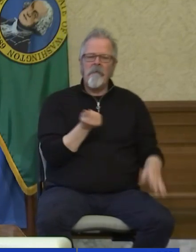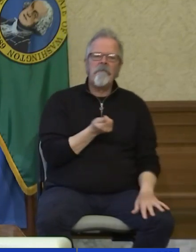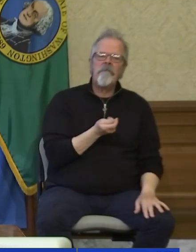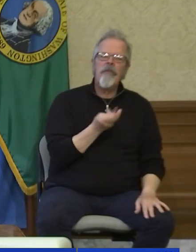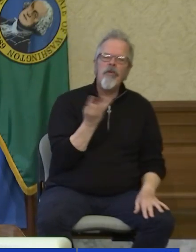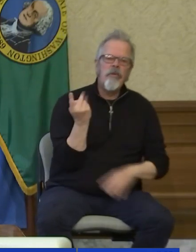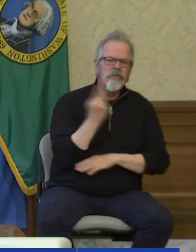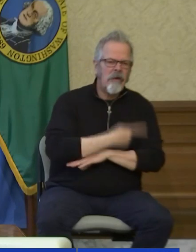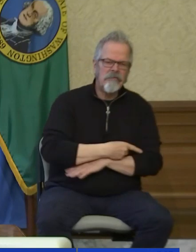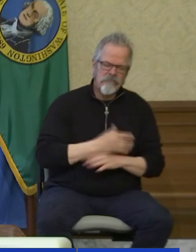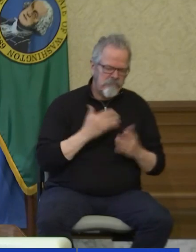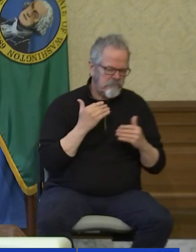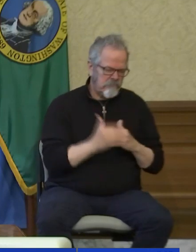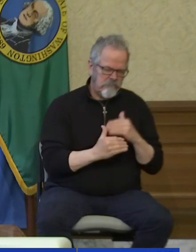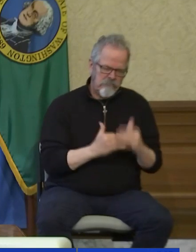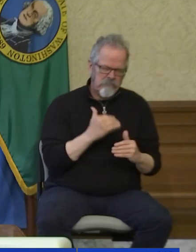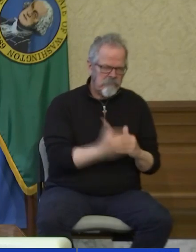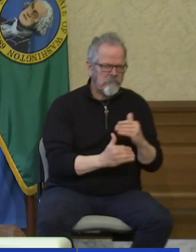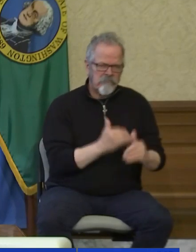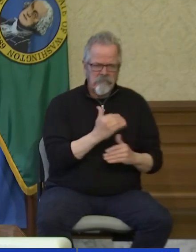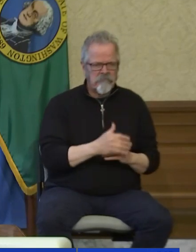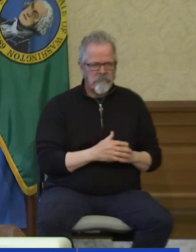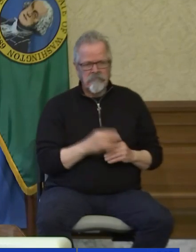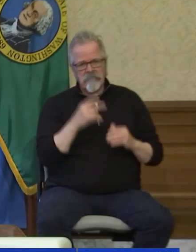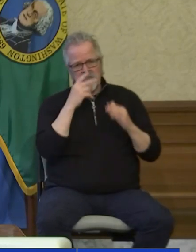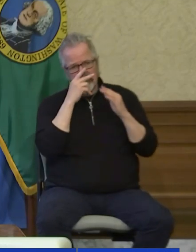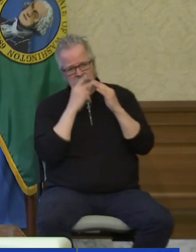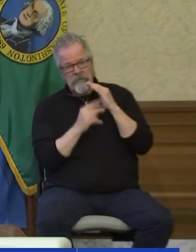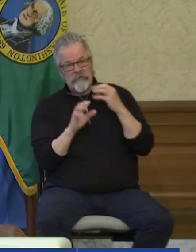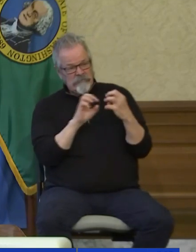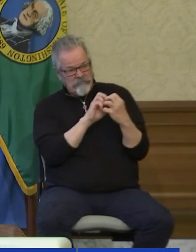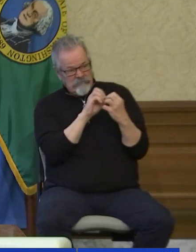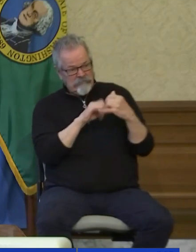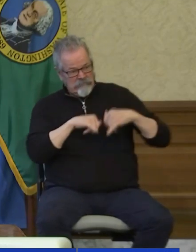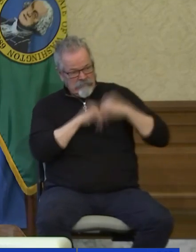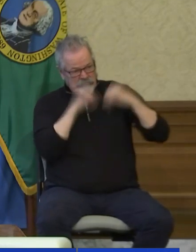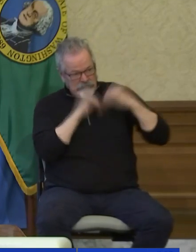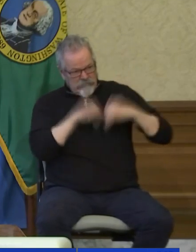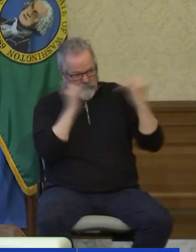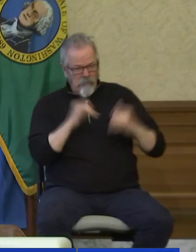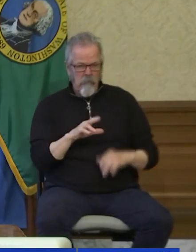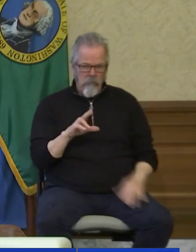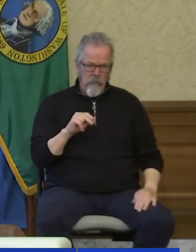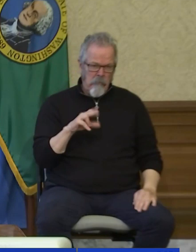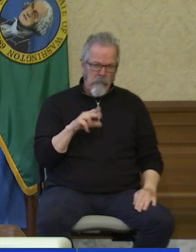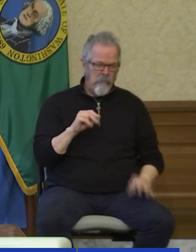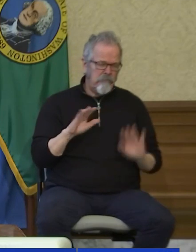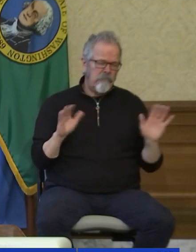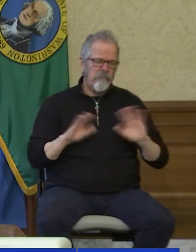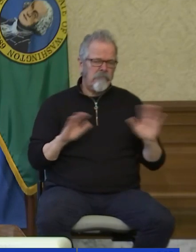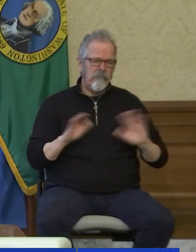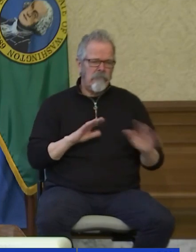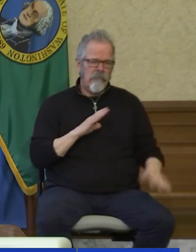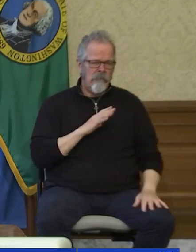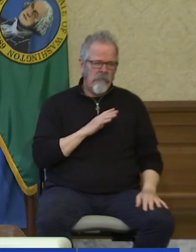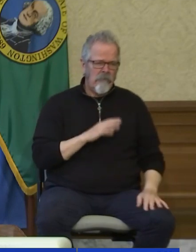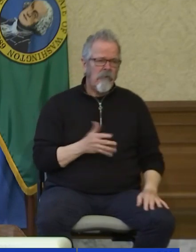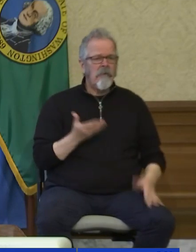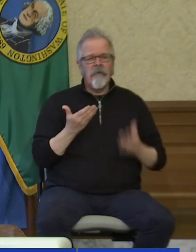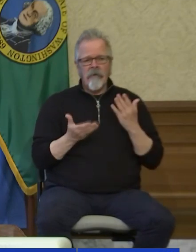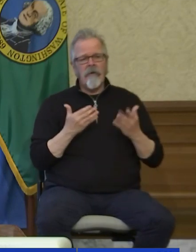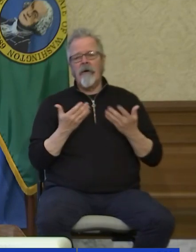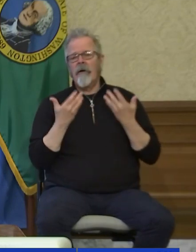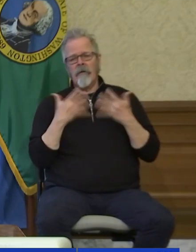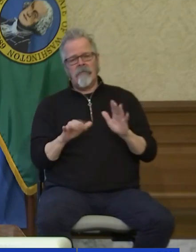Department of Health because we've already sort of pre-screened them, if you will. So I don't think that's going to be a long period at all. As far as stage